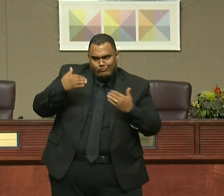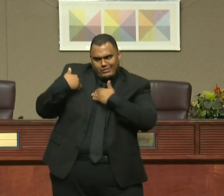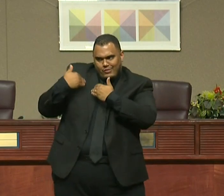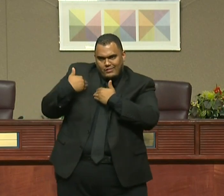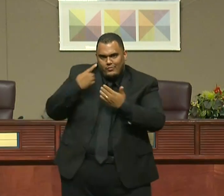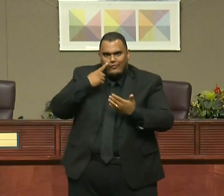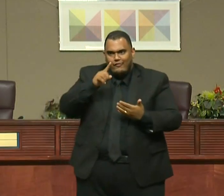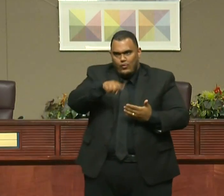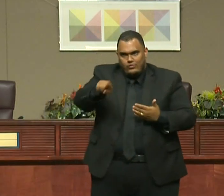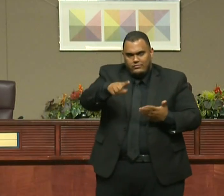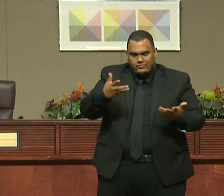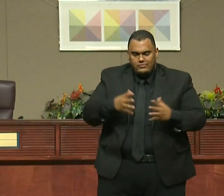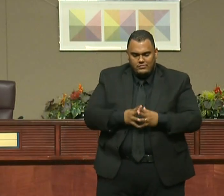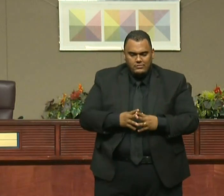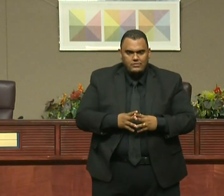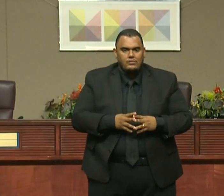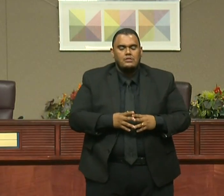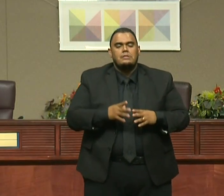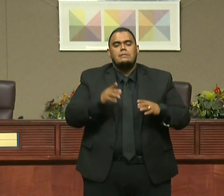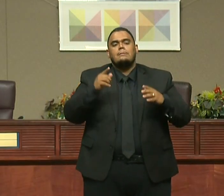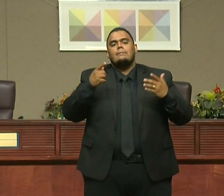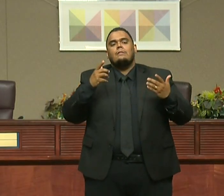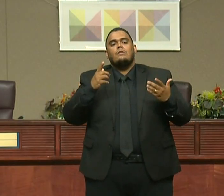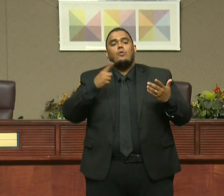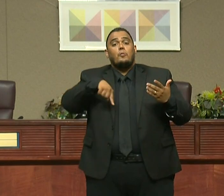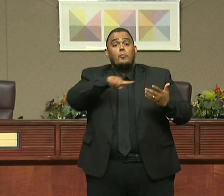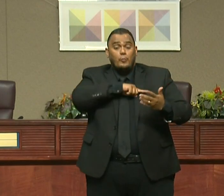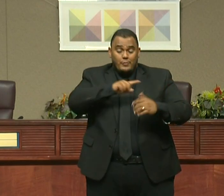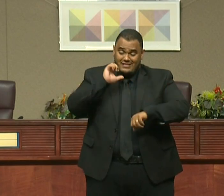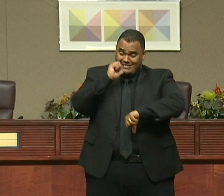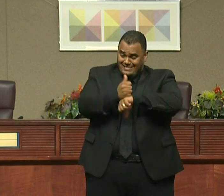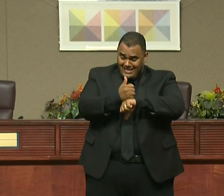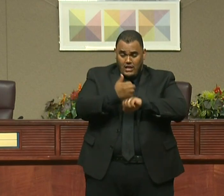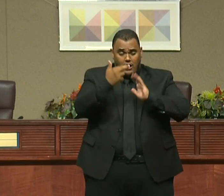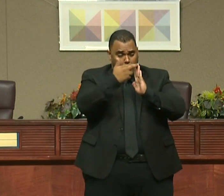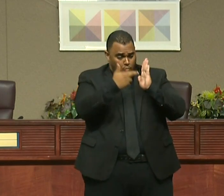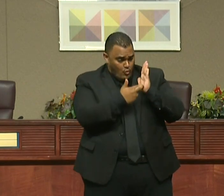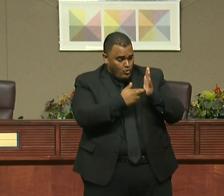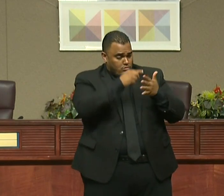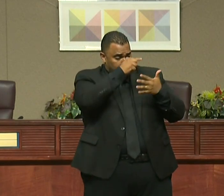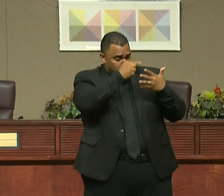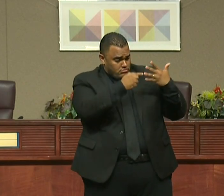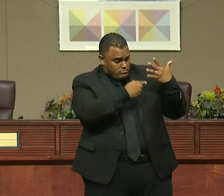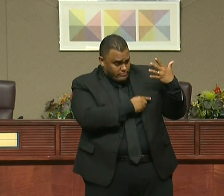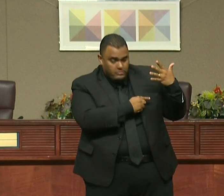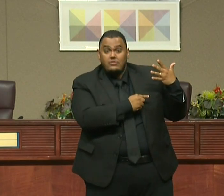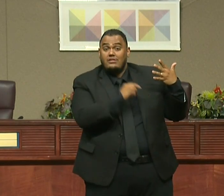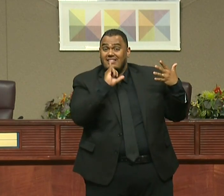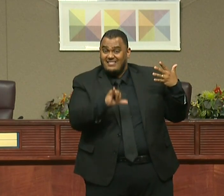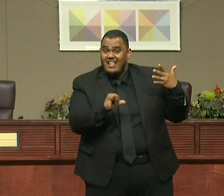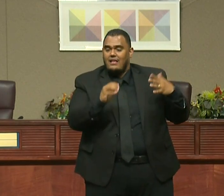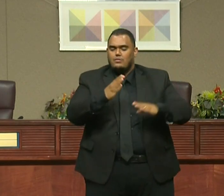designed to be preventative in nature when we institute those sanitary measures.